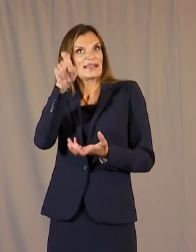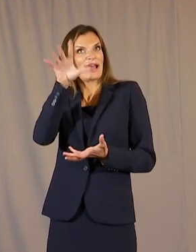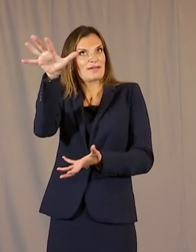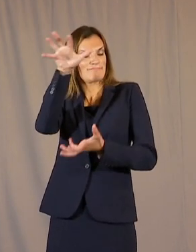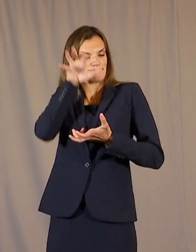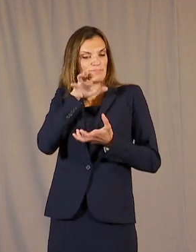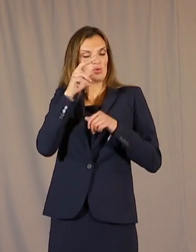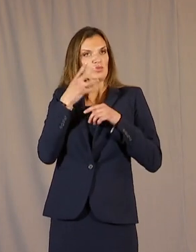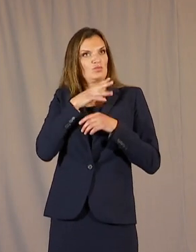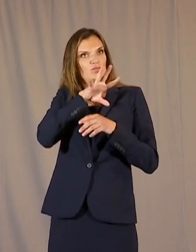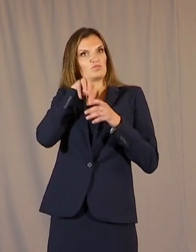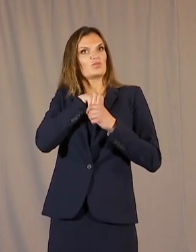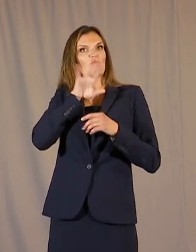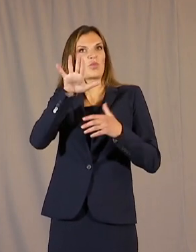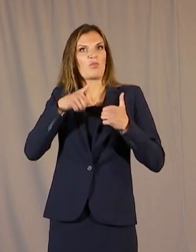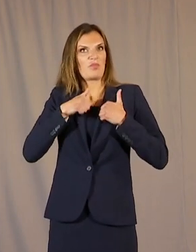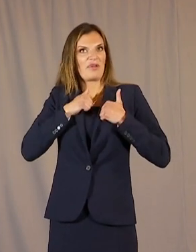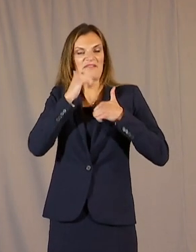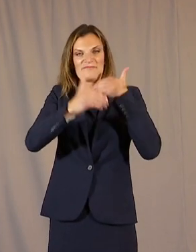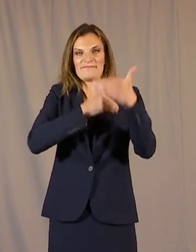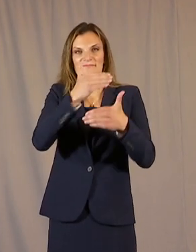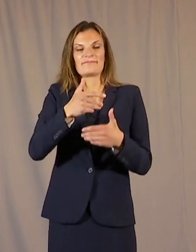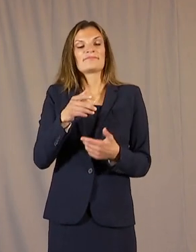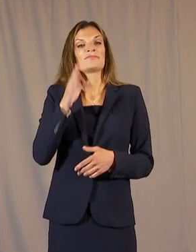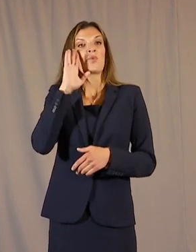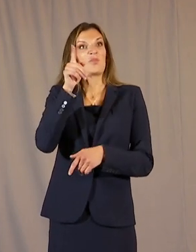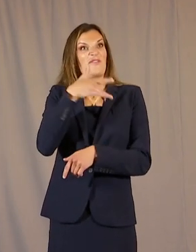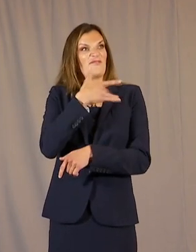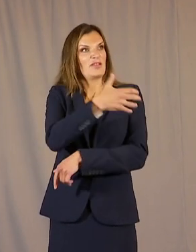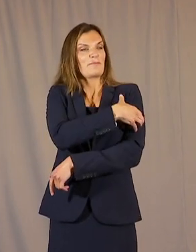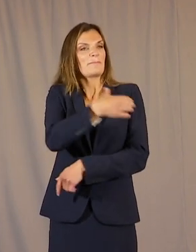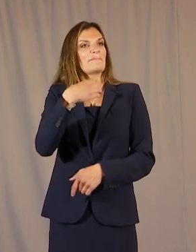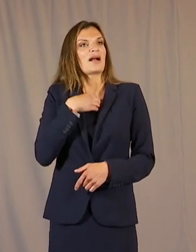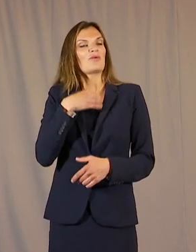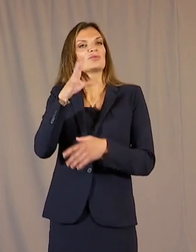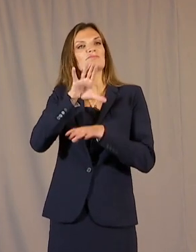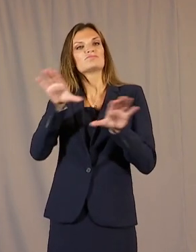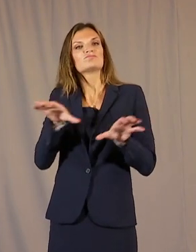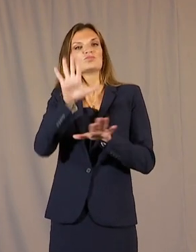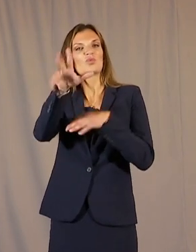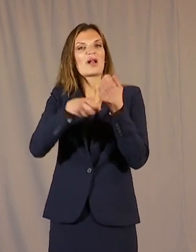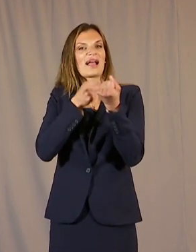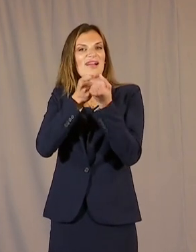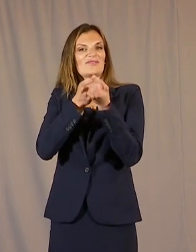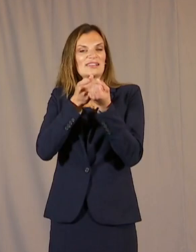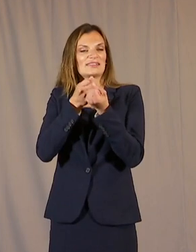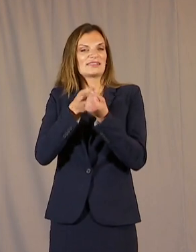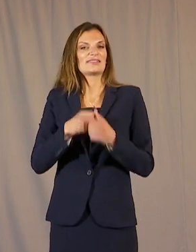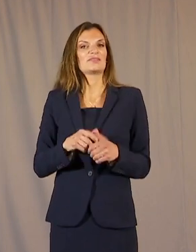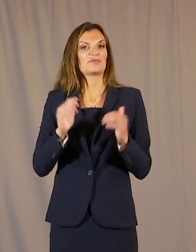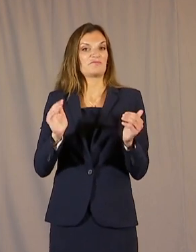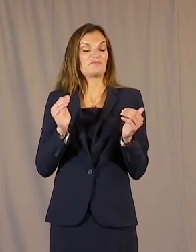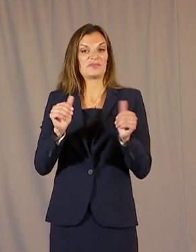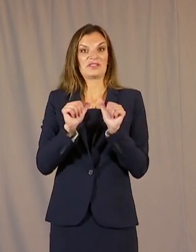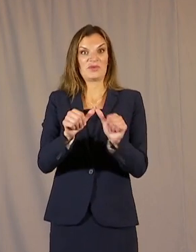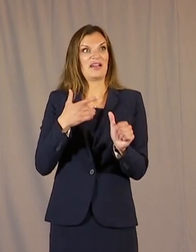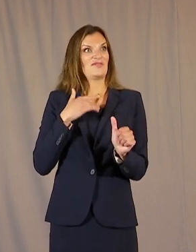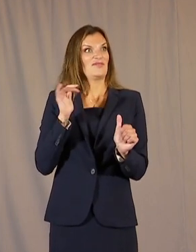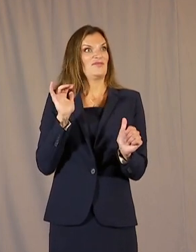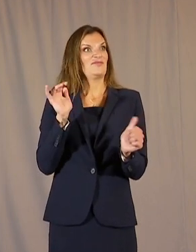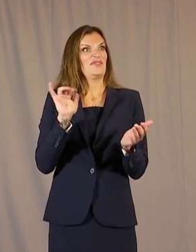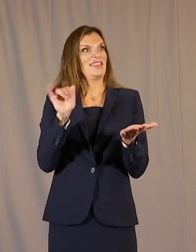you're empowered to continue your advocacy within your networks and workplaces. So let's continue. I feel like this is